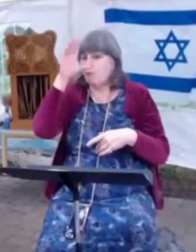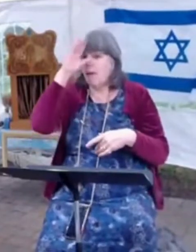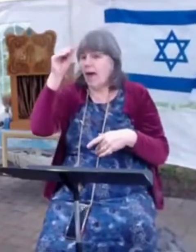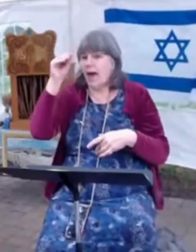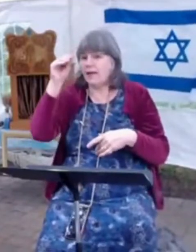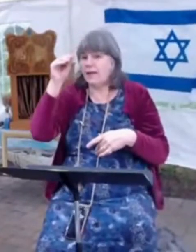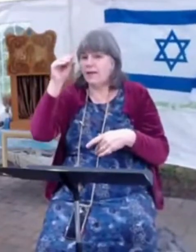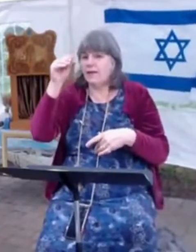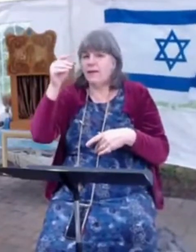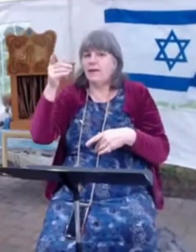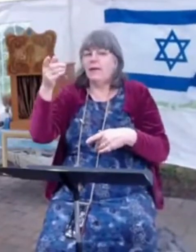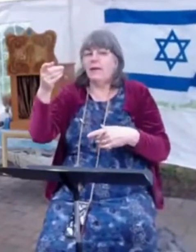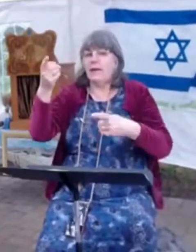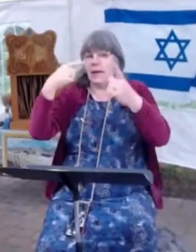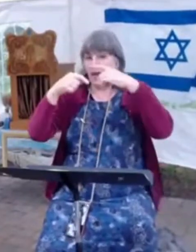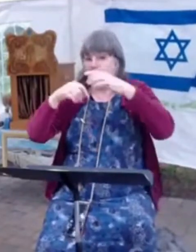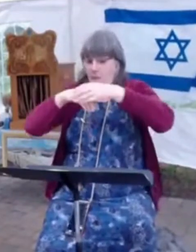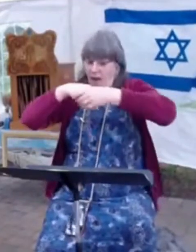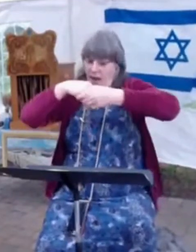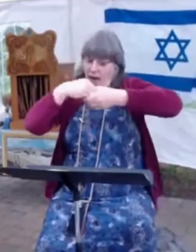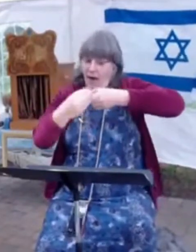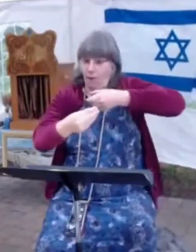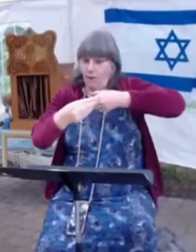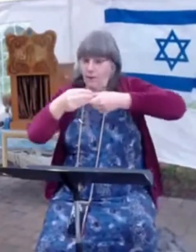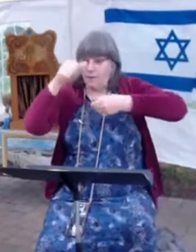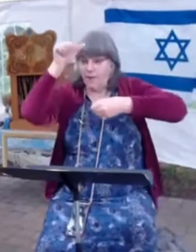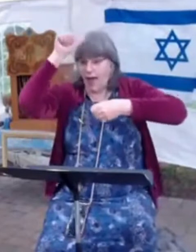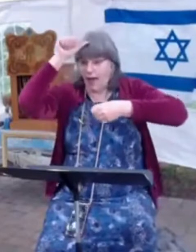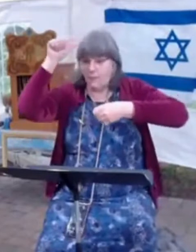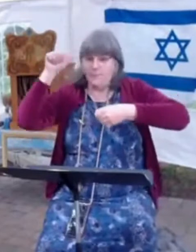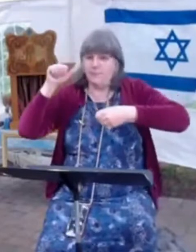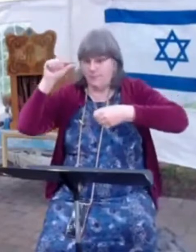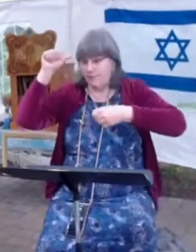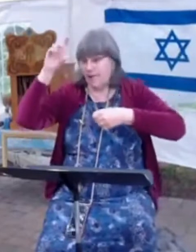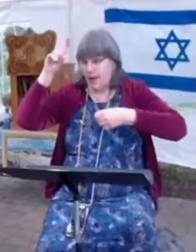The Besorah is a multifaceted diamond.